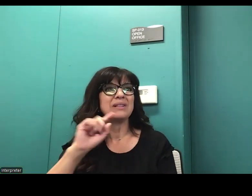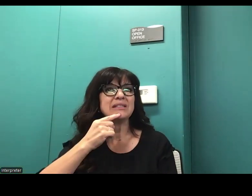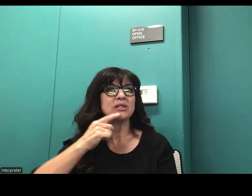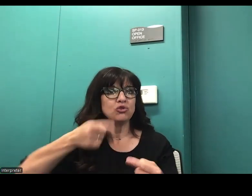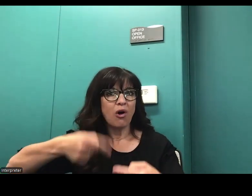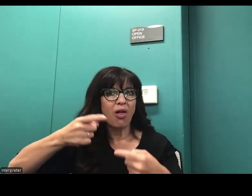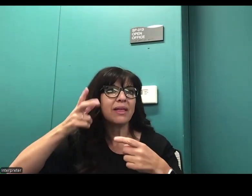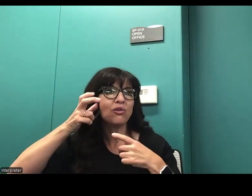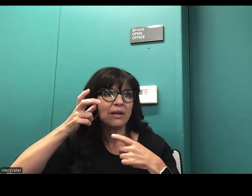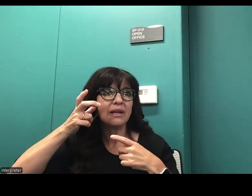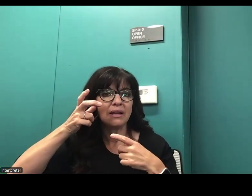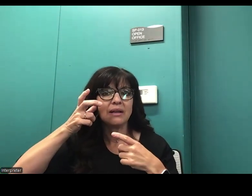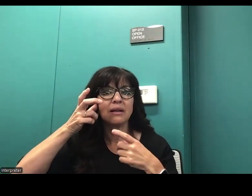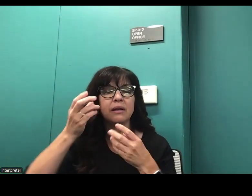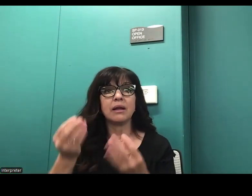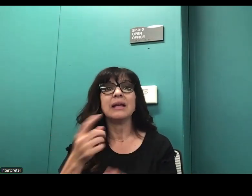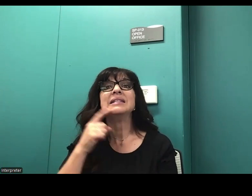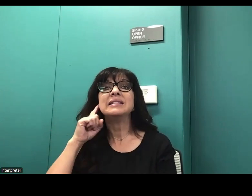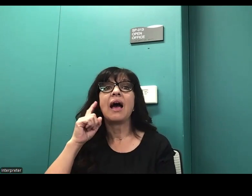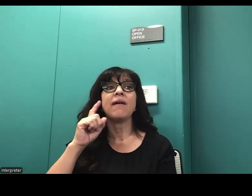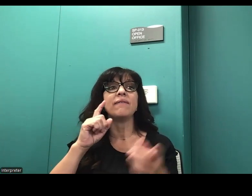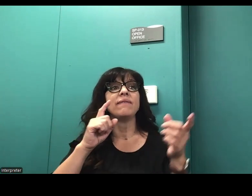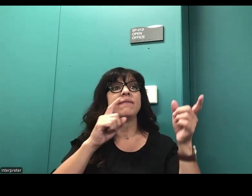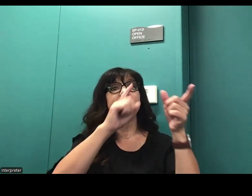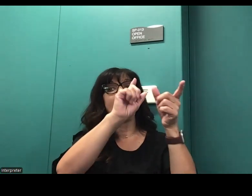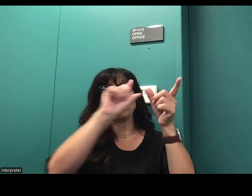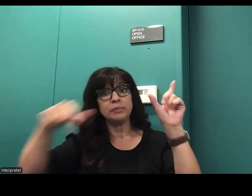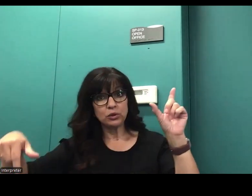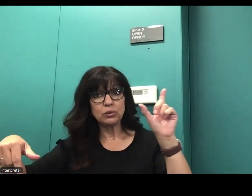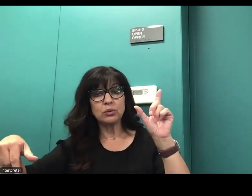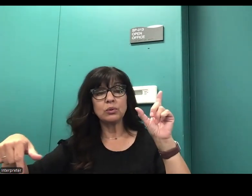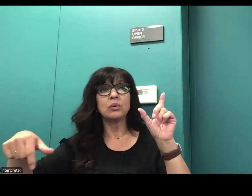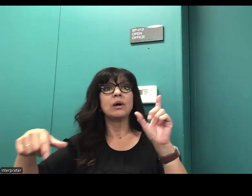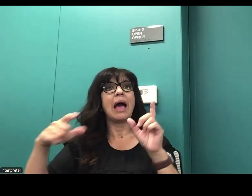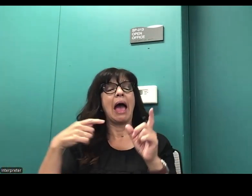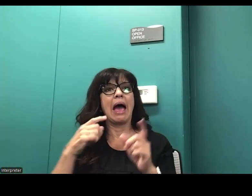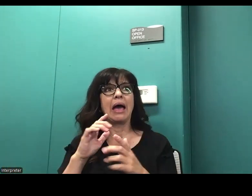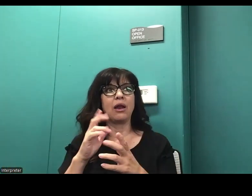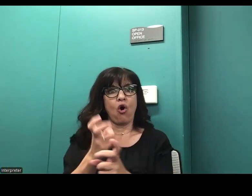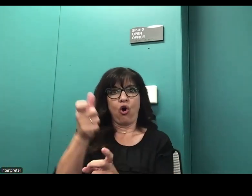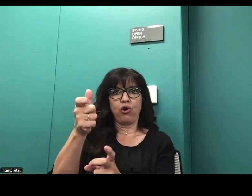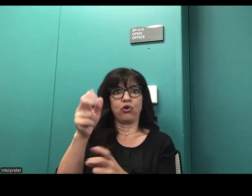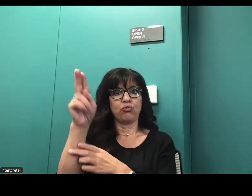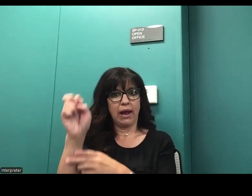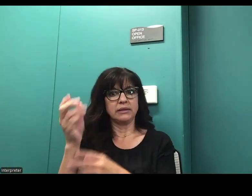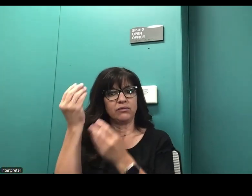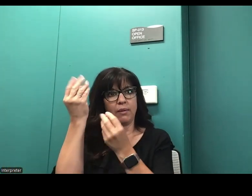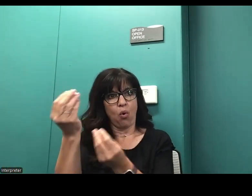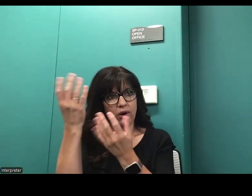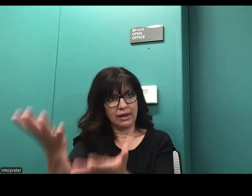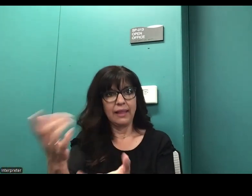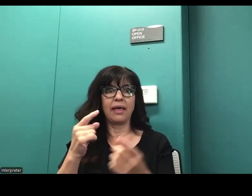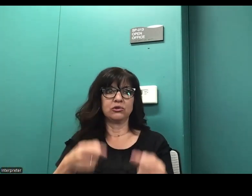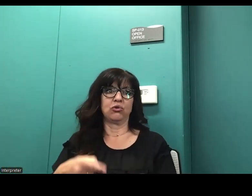difficulty hearing. Deaf LGBTQ plus youth had significantly higher rates of reporting that